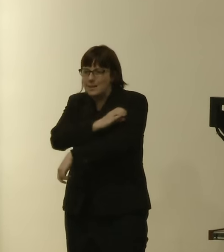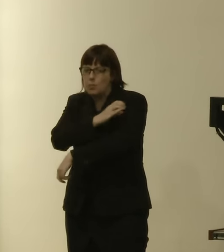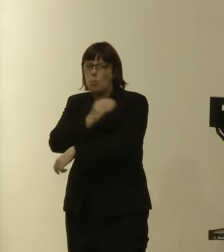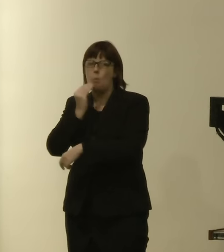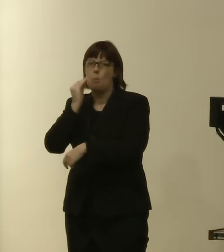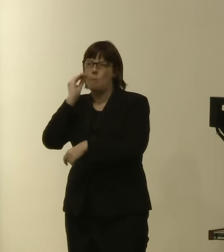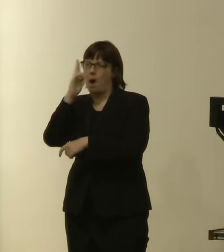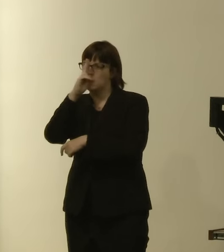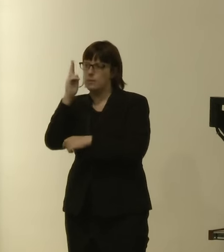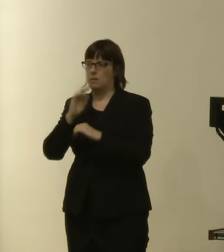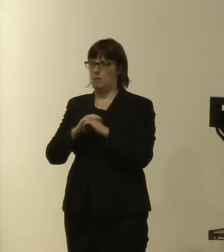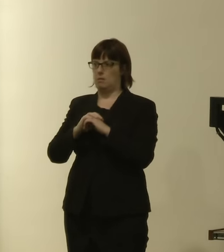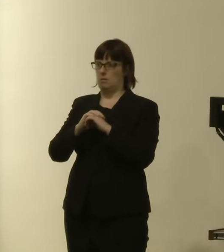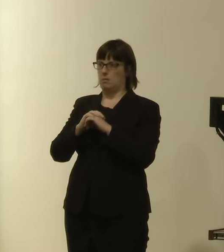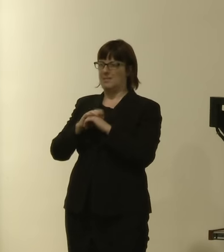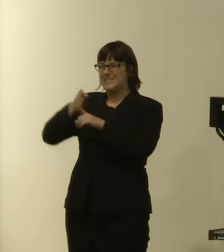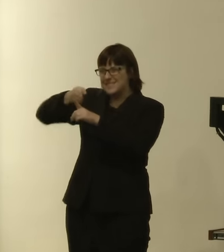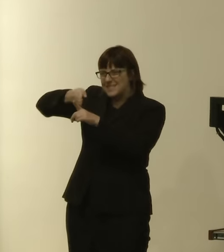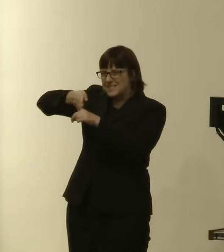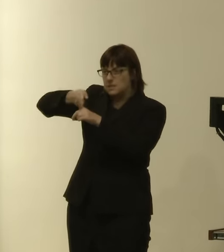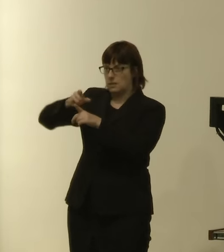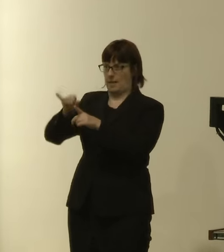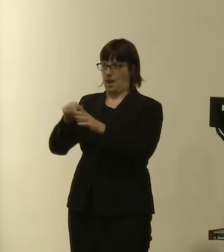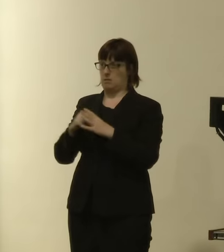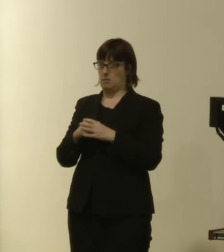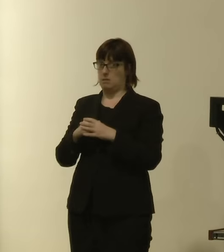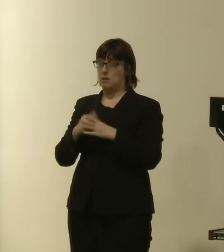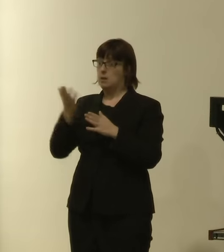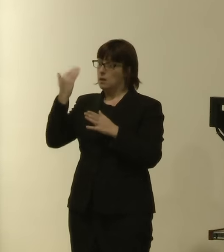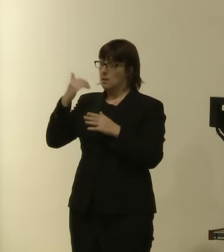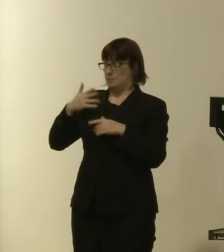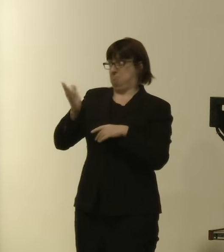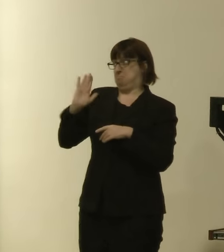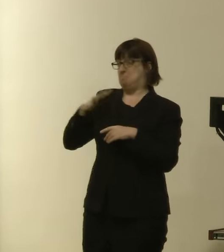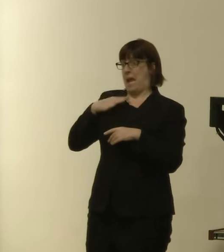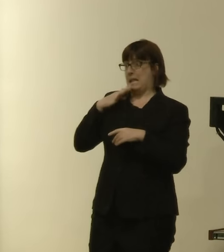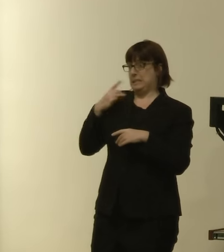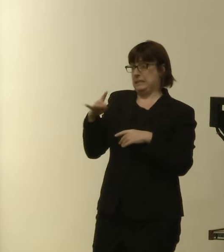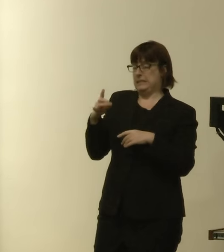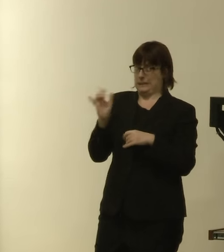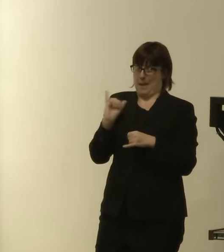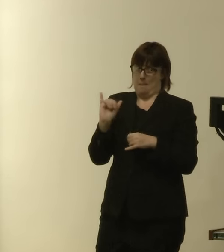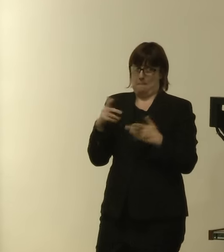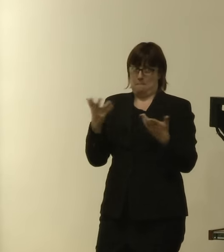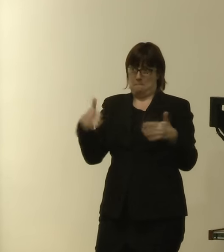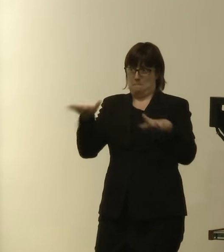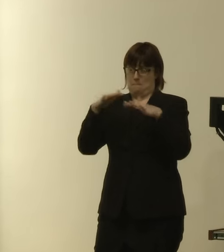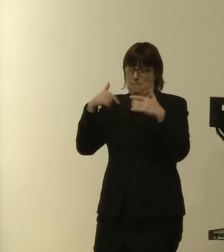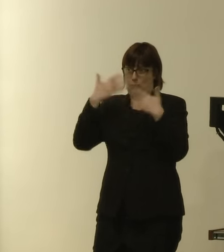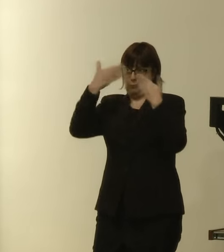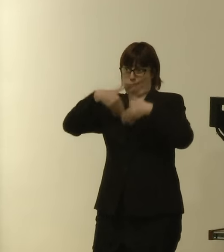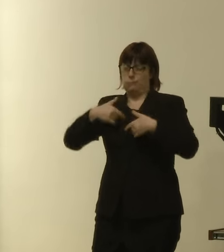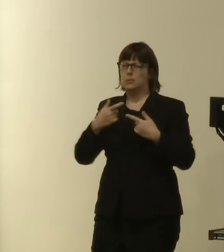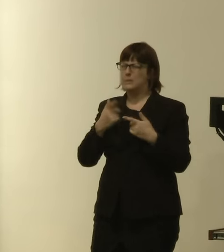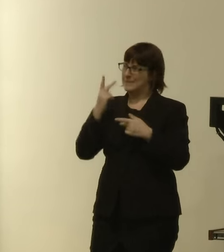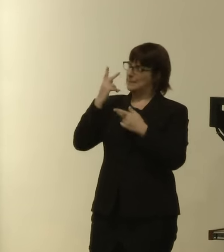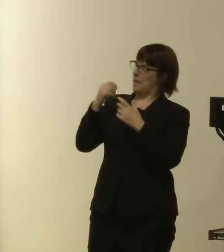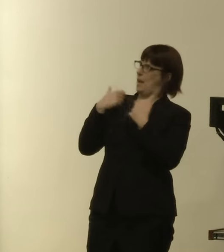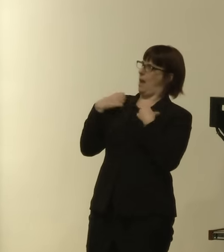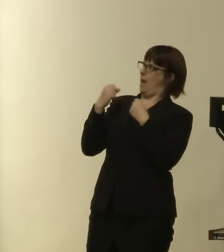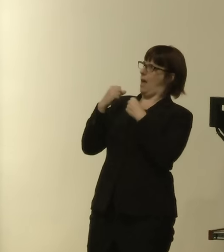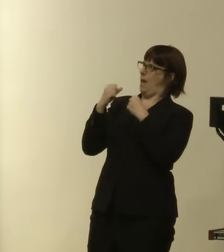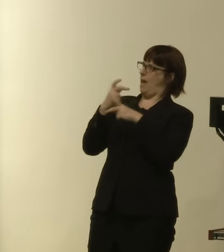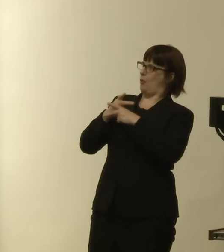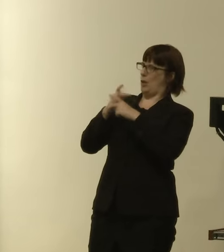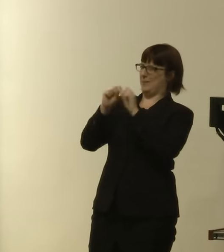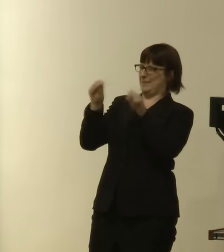So we're not even able to see, just as I wasn't able to see when I was 18, what's wrong with our healthcare system. By